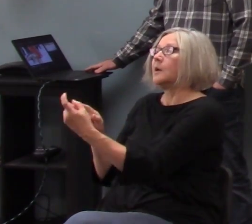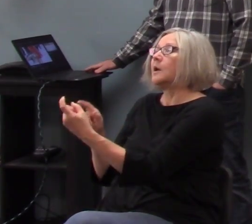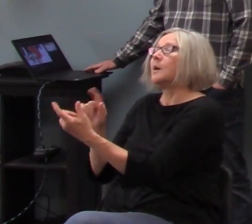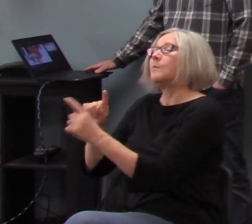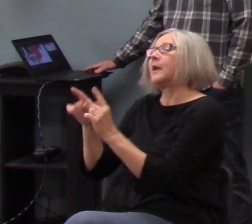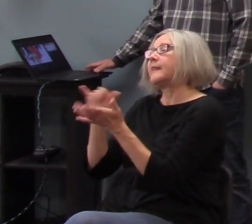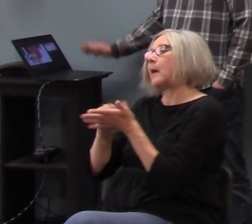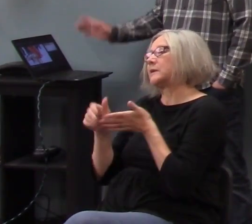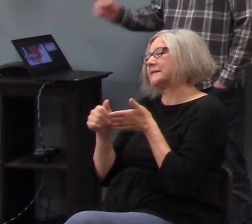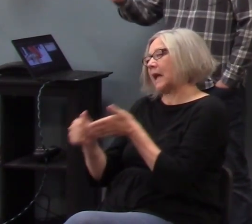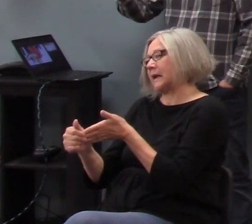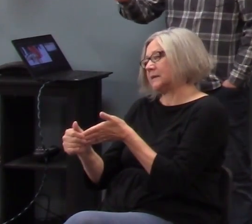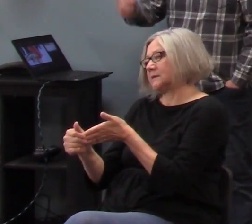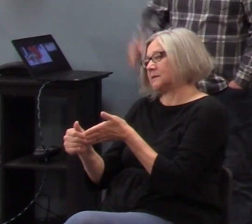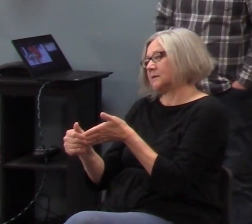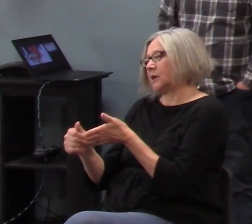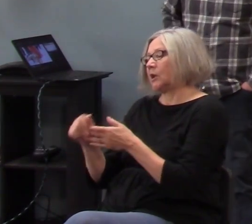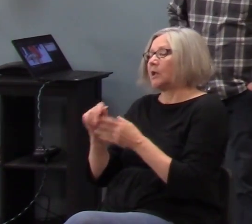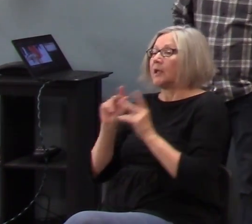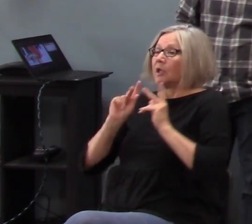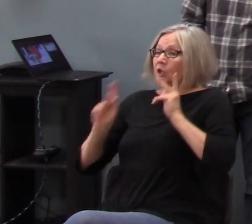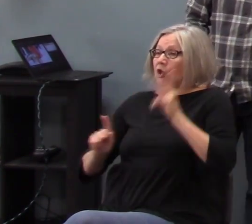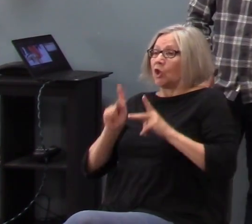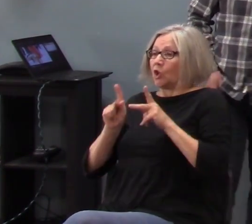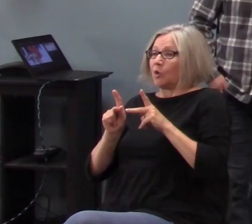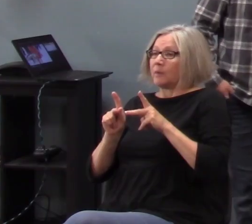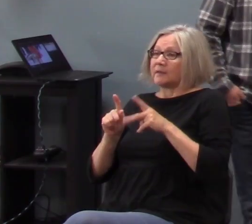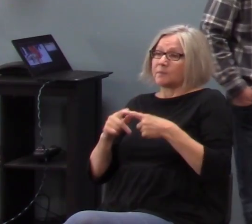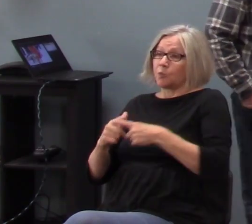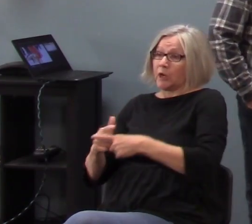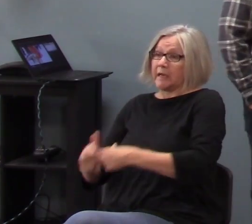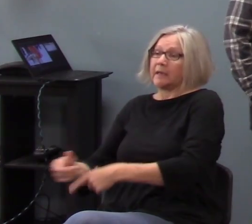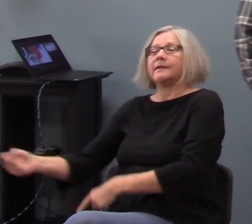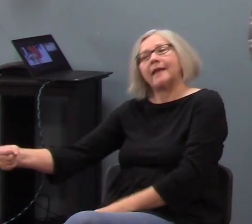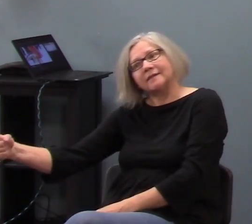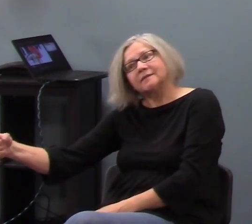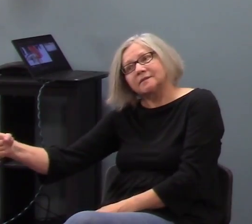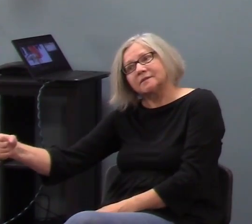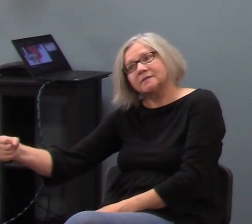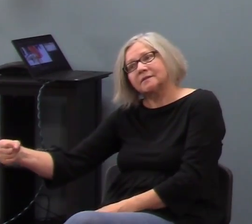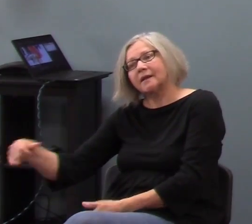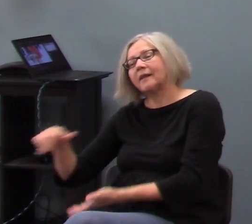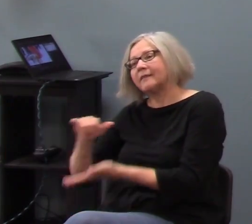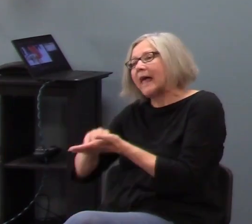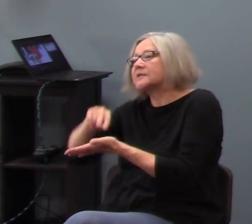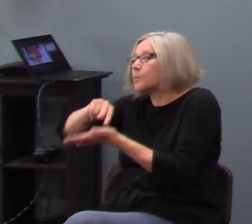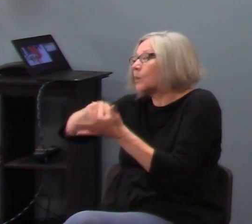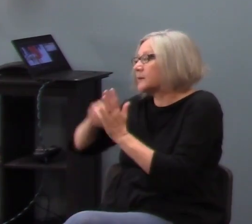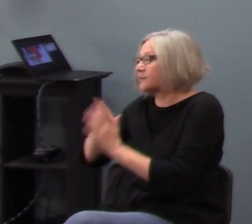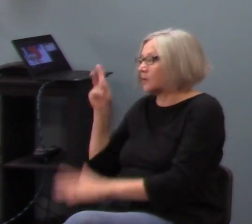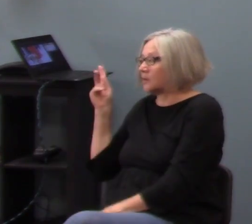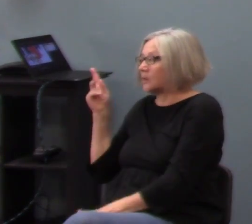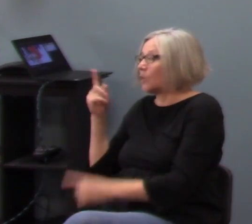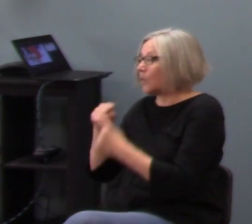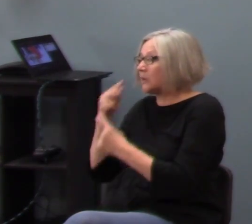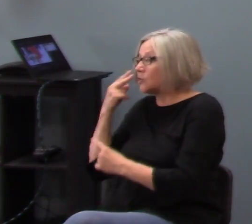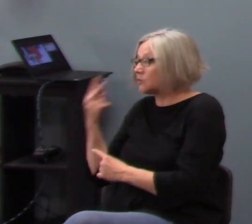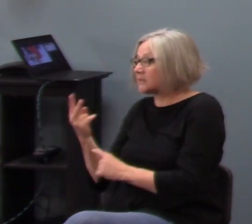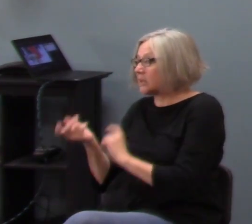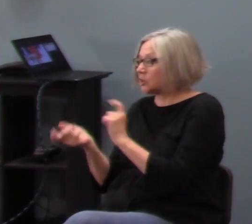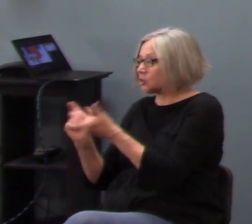anyway? I mean, humans breeding. That's an excellent counterpoint, Christy, that this is actually purposeful when we see change this radical and this